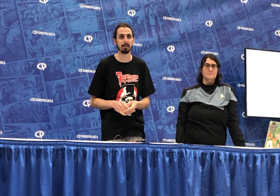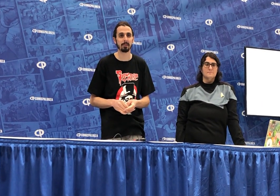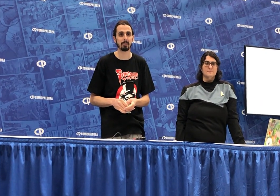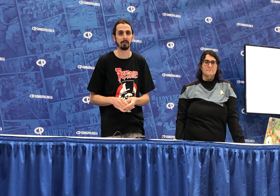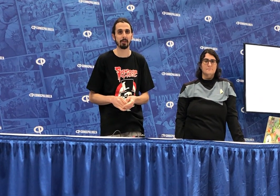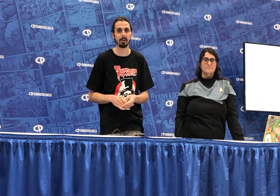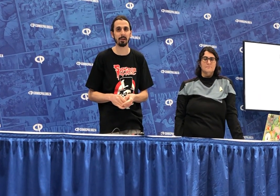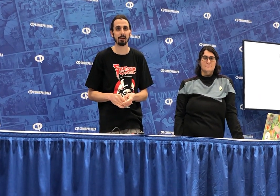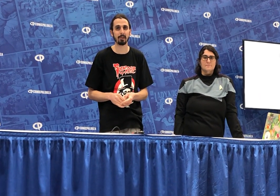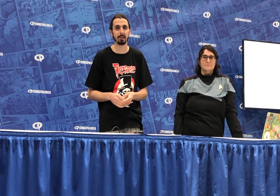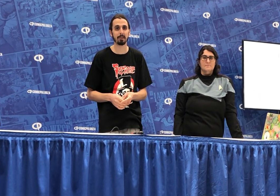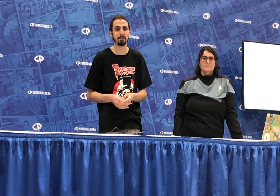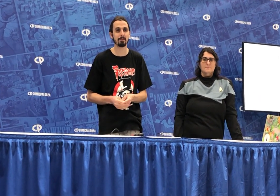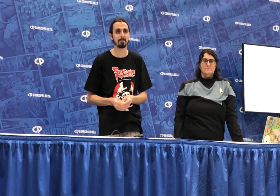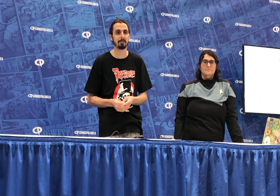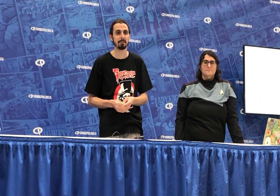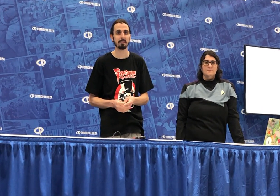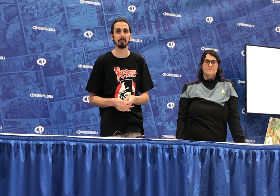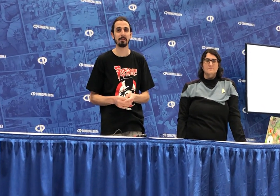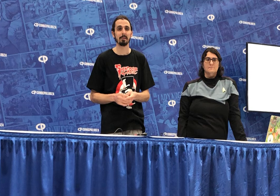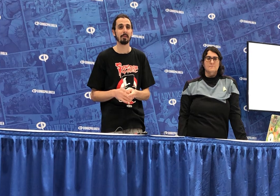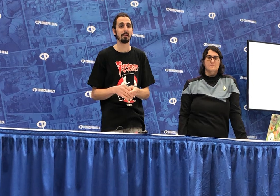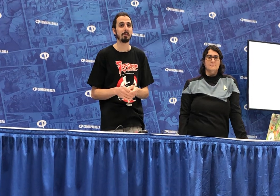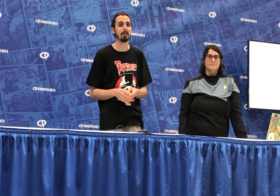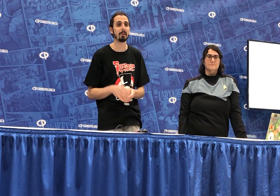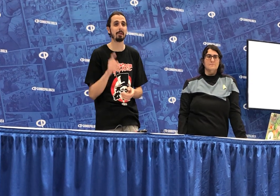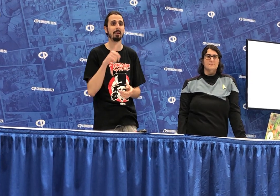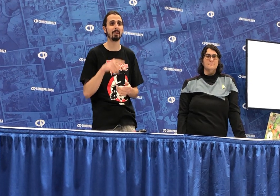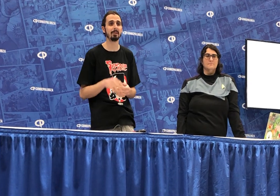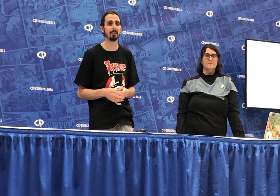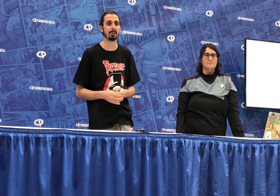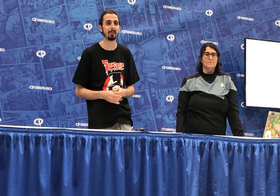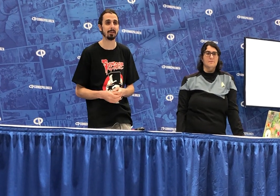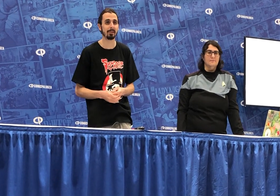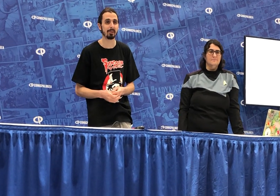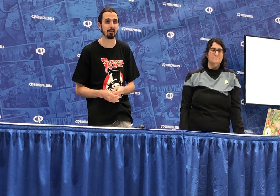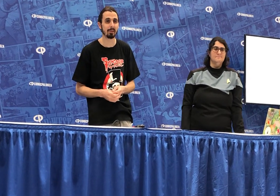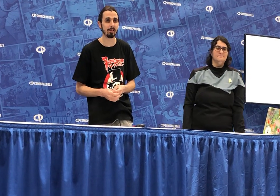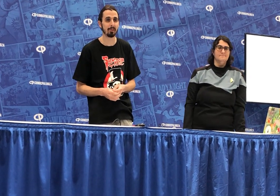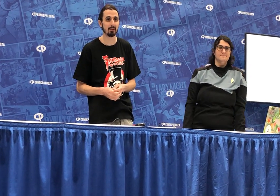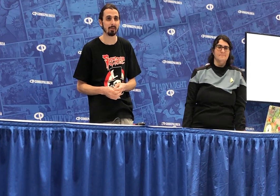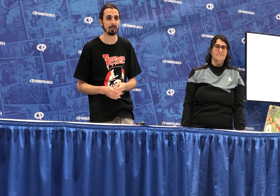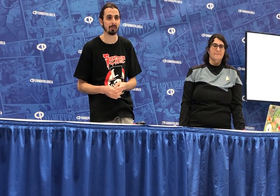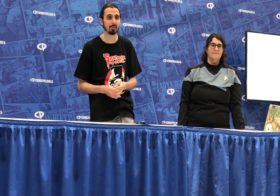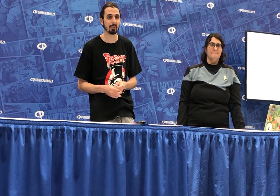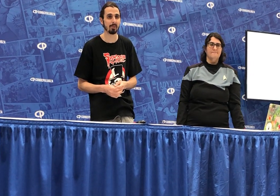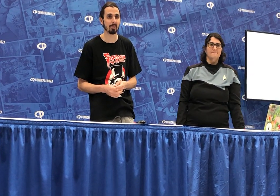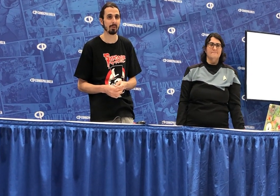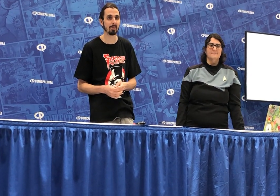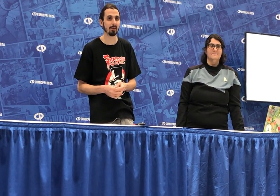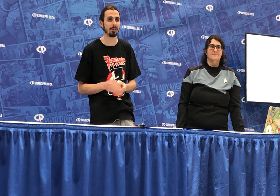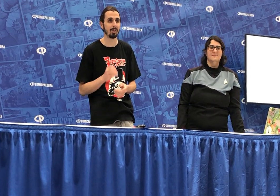Like the animal. Owl house. How do you say owl house? Or how do you sign owl house?